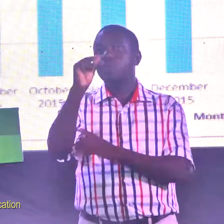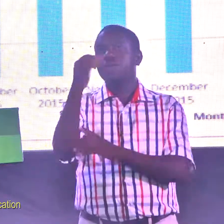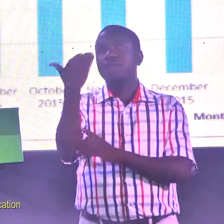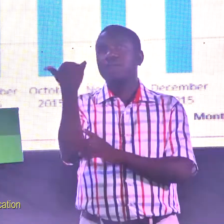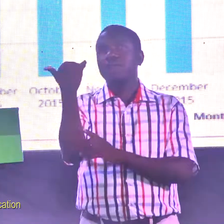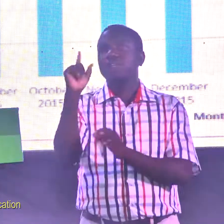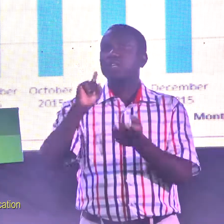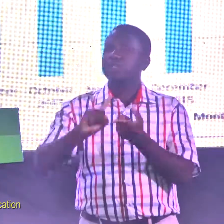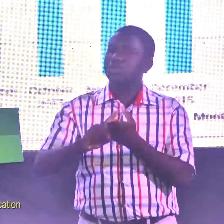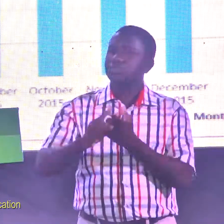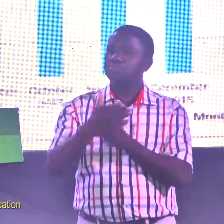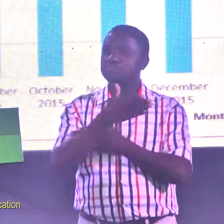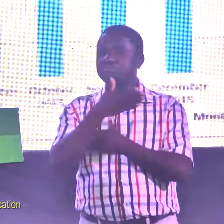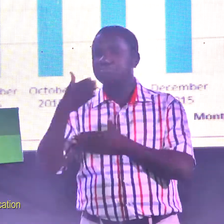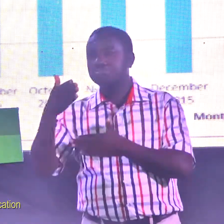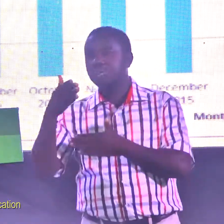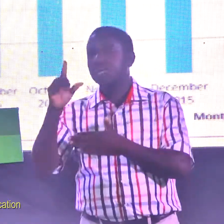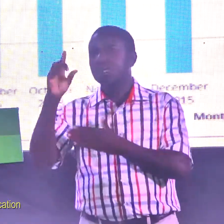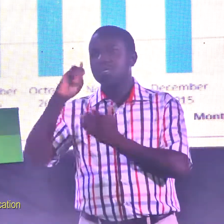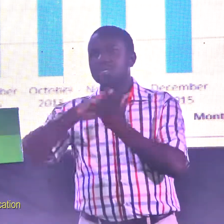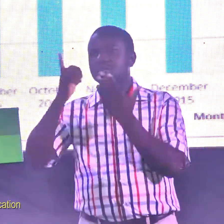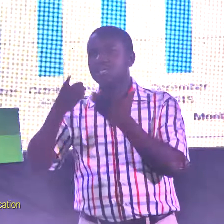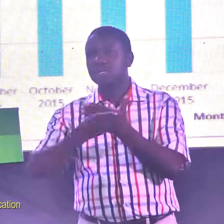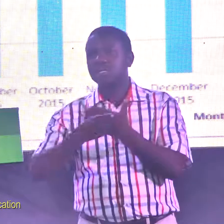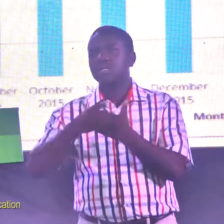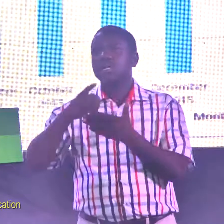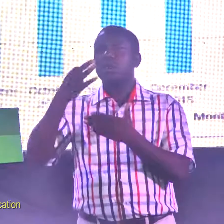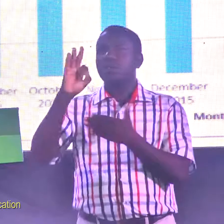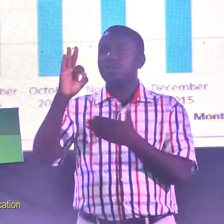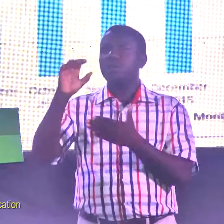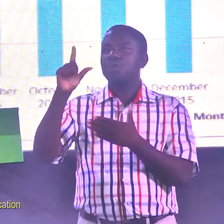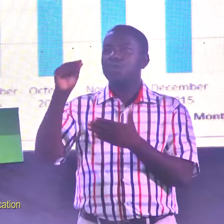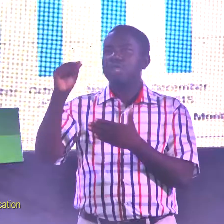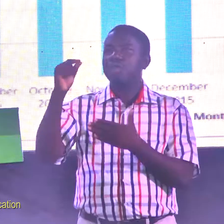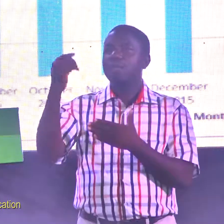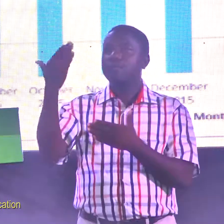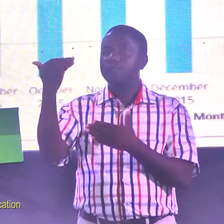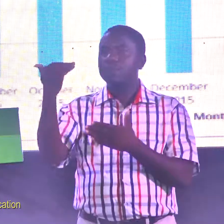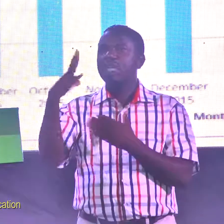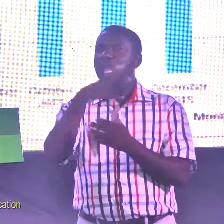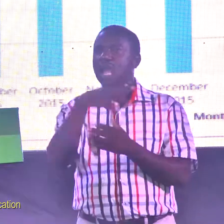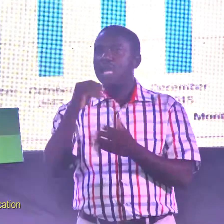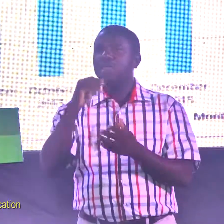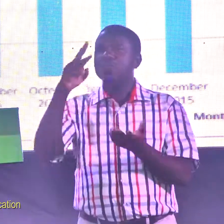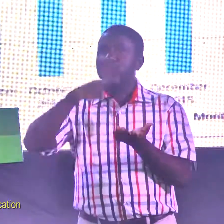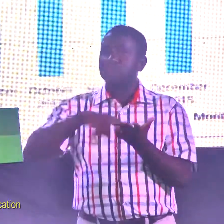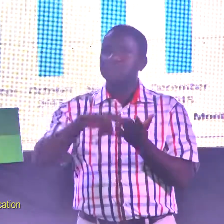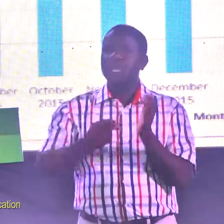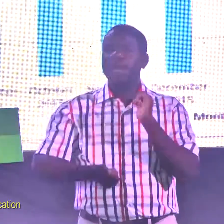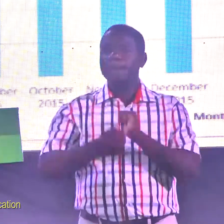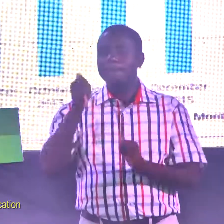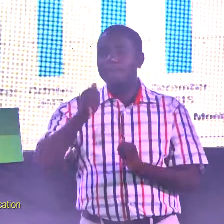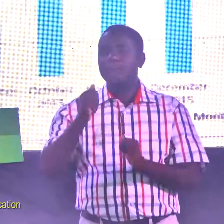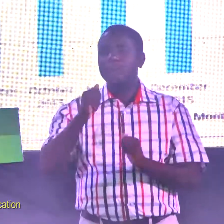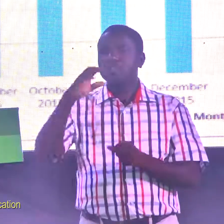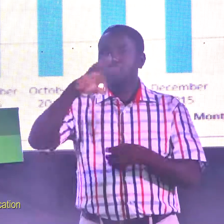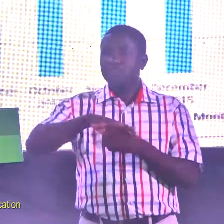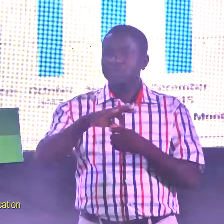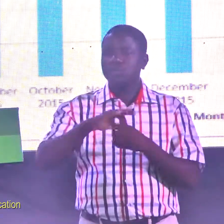2015 to December of 2015, and we registered the most voters in